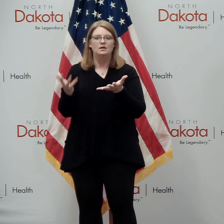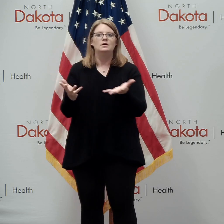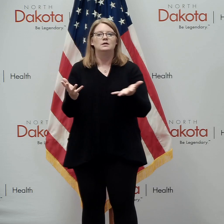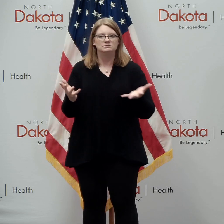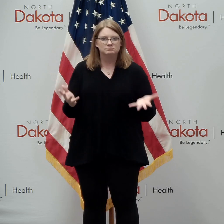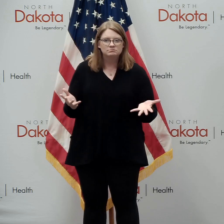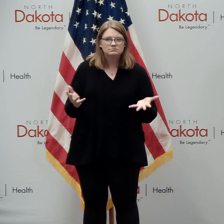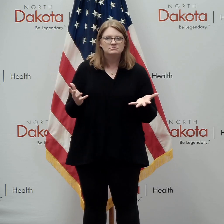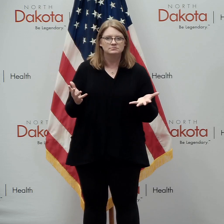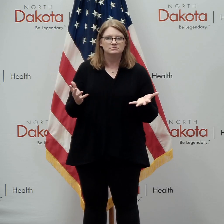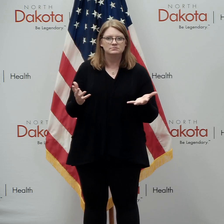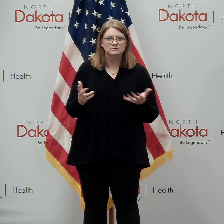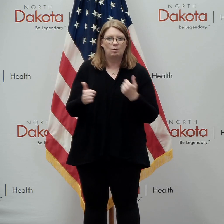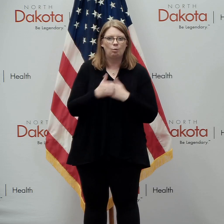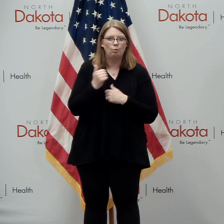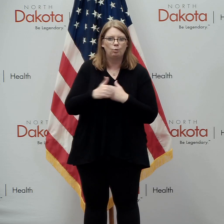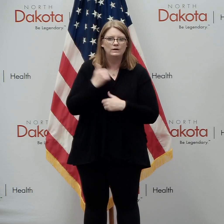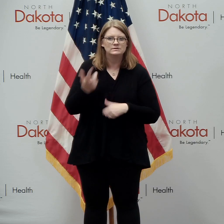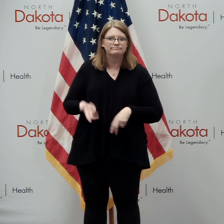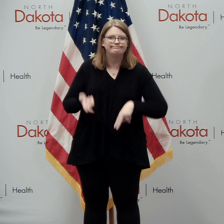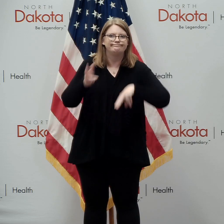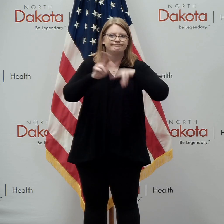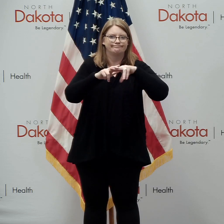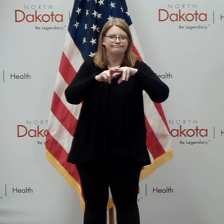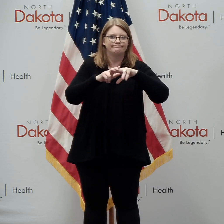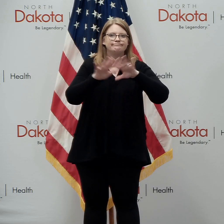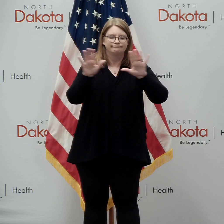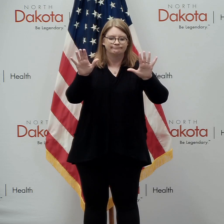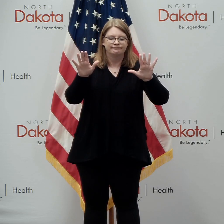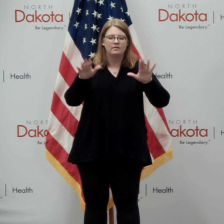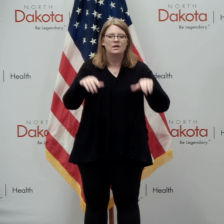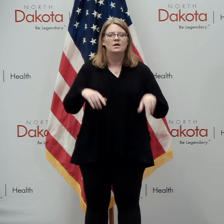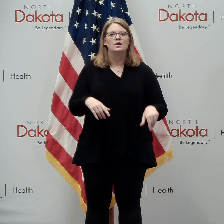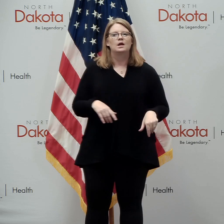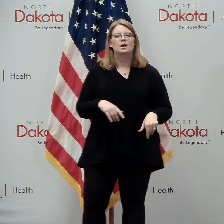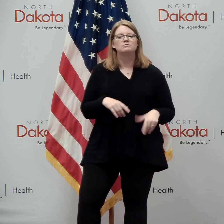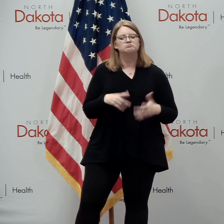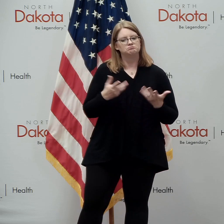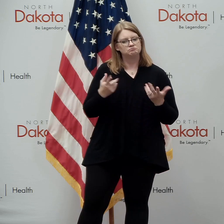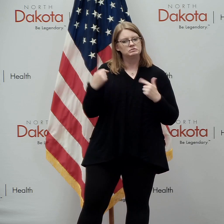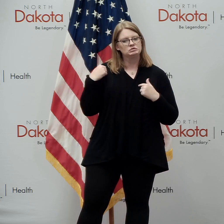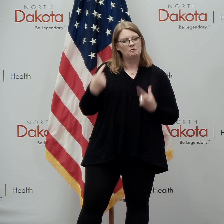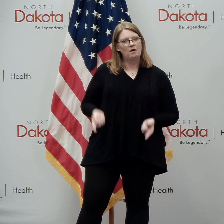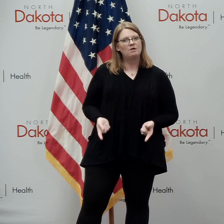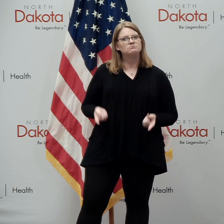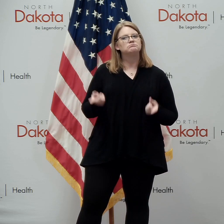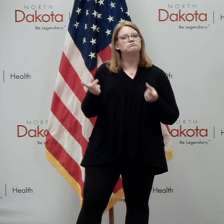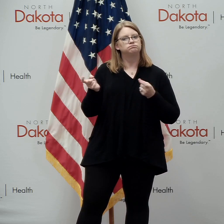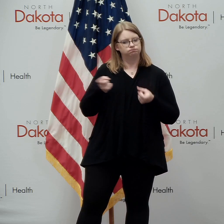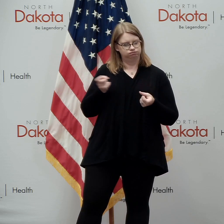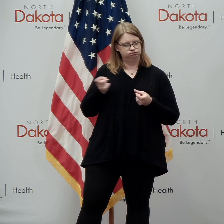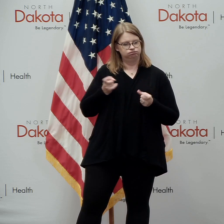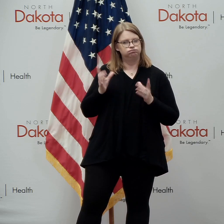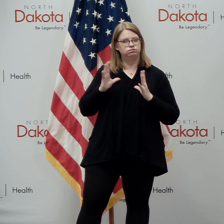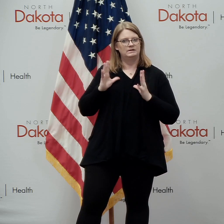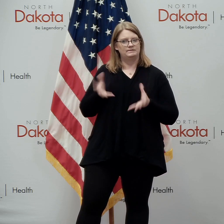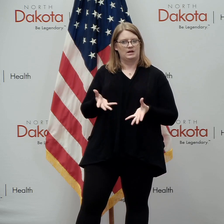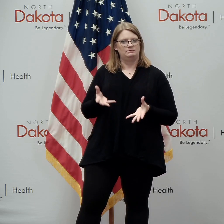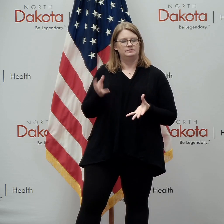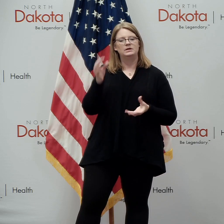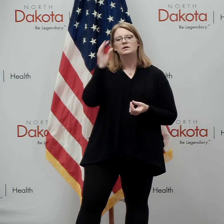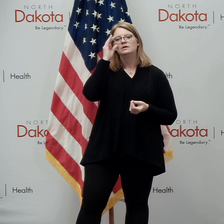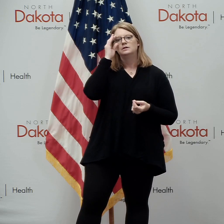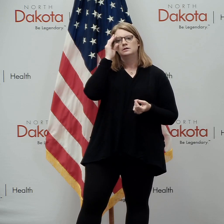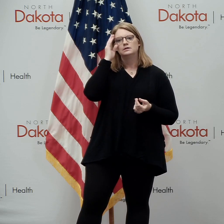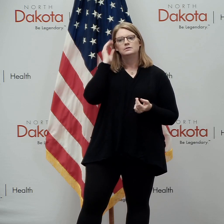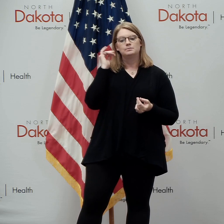we were adding risk back into our system. We knew that, and we've been able to manage all that risk successfully. But again,